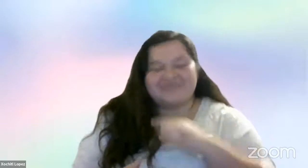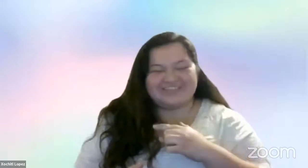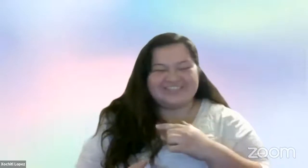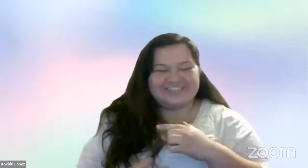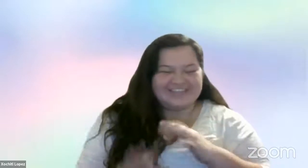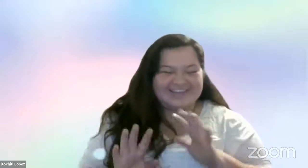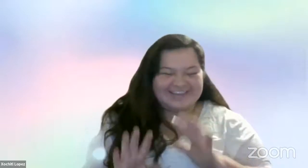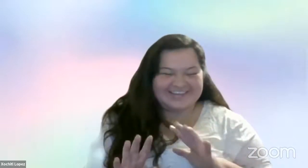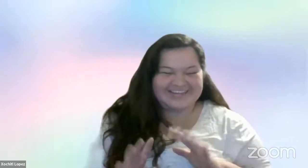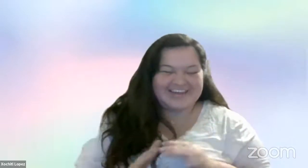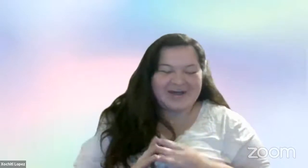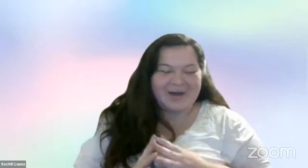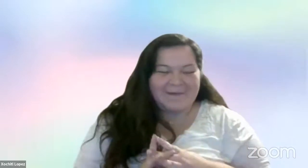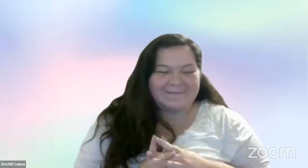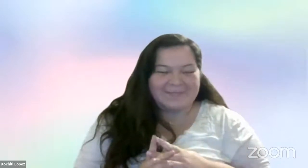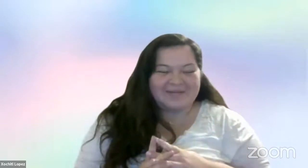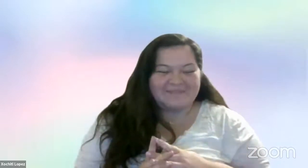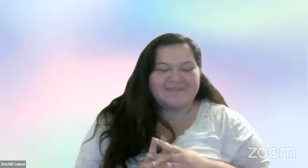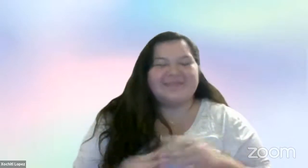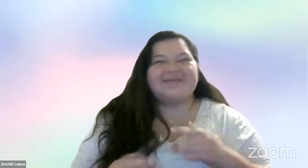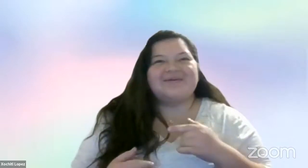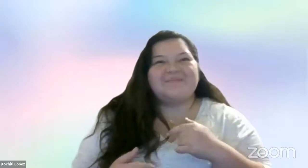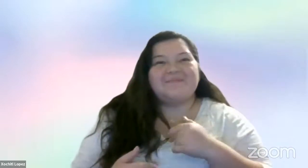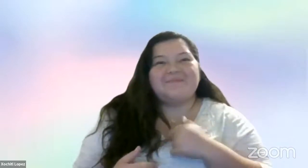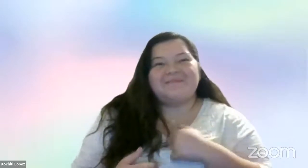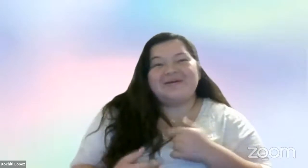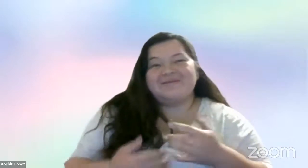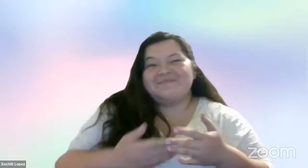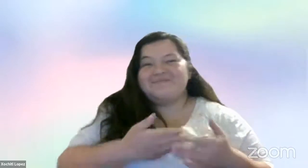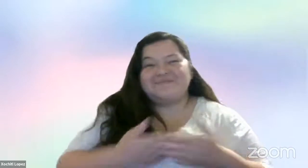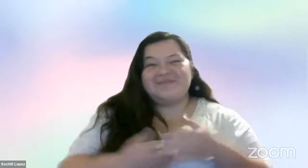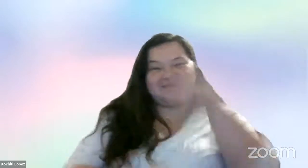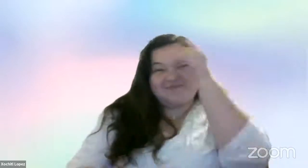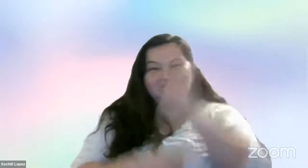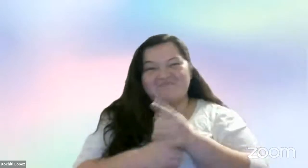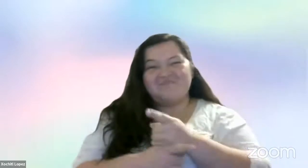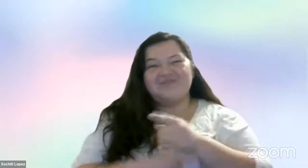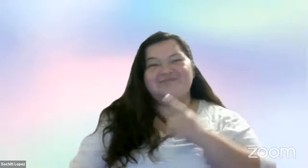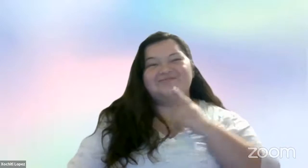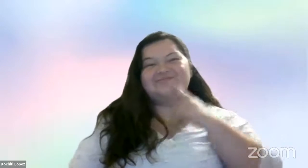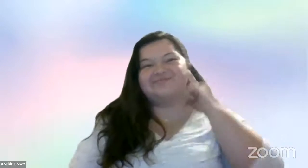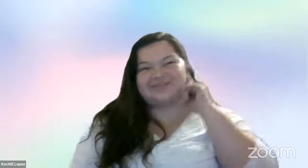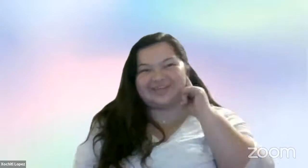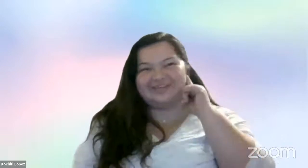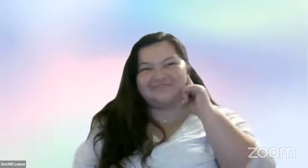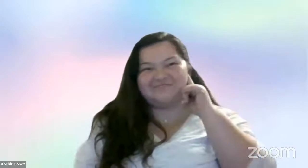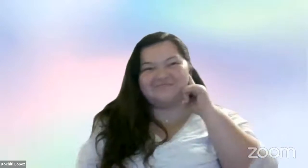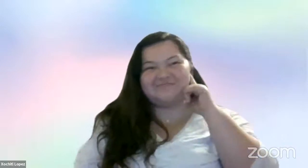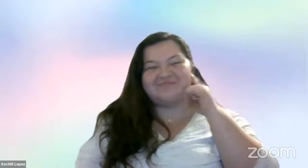have to talk. And okay, let me just breathe. my baby brother, he's deaf.